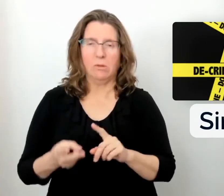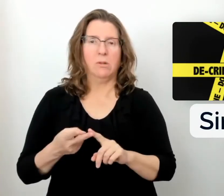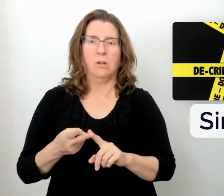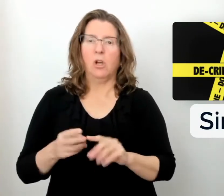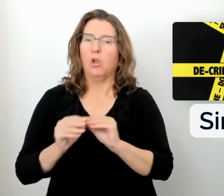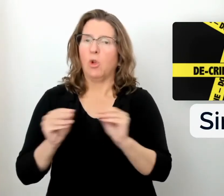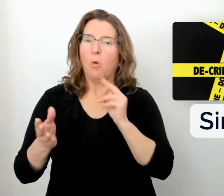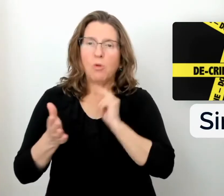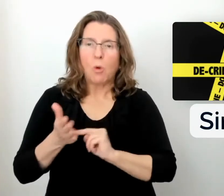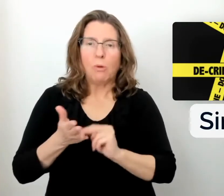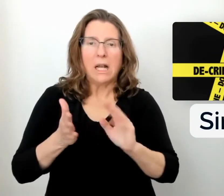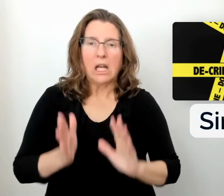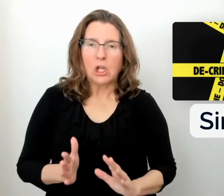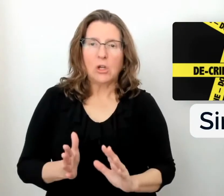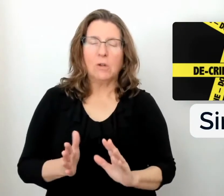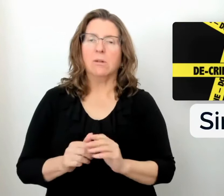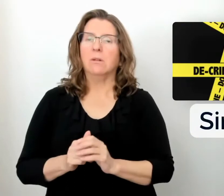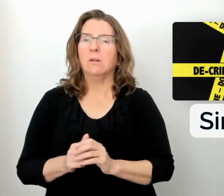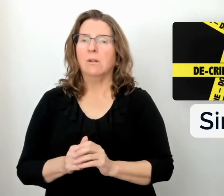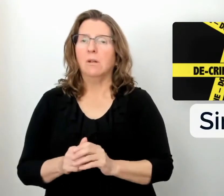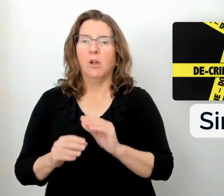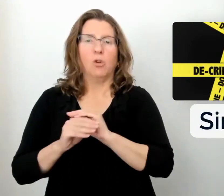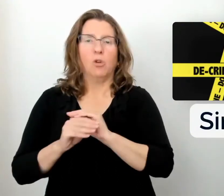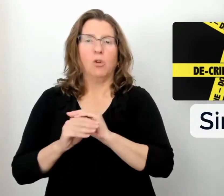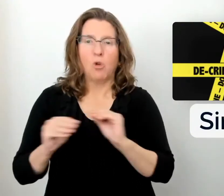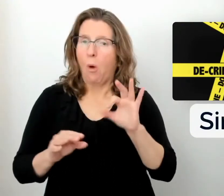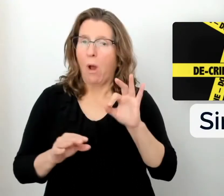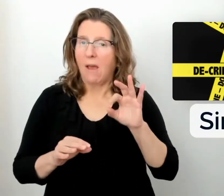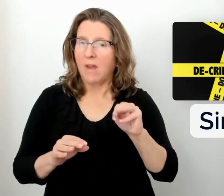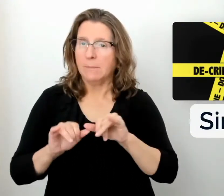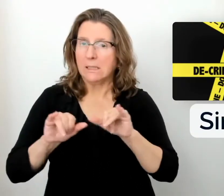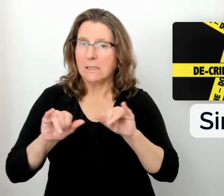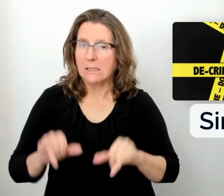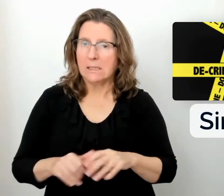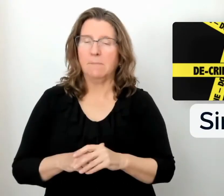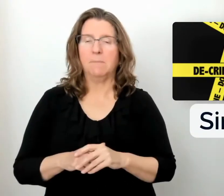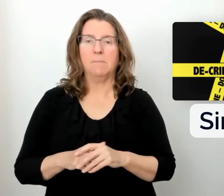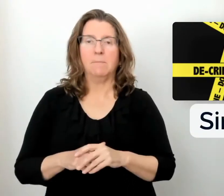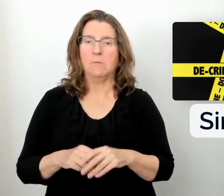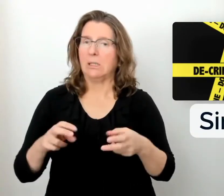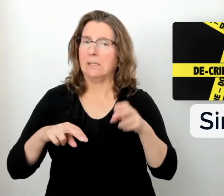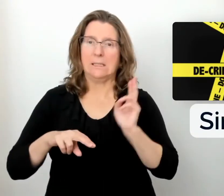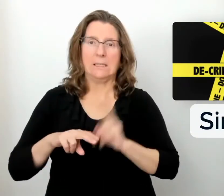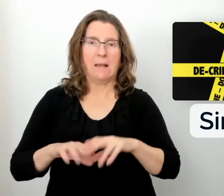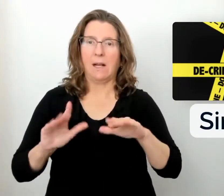no interpreters, no note takers, no FM system. I sat in the